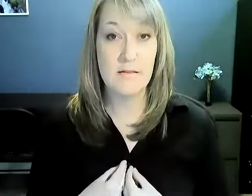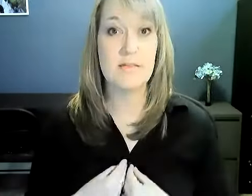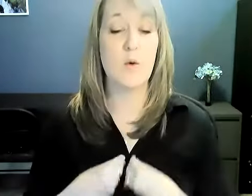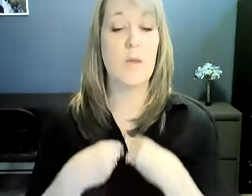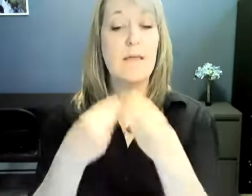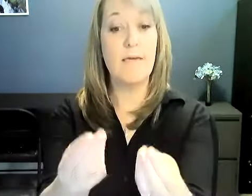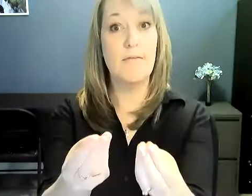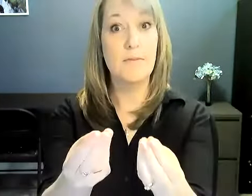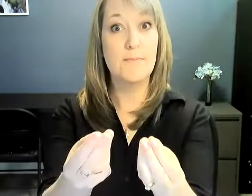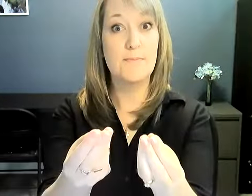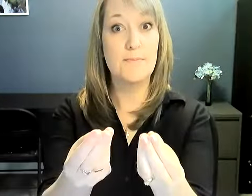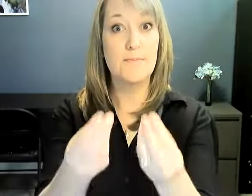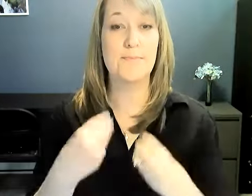So give.